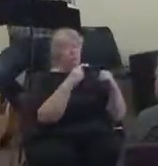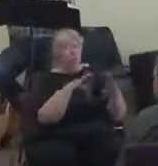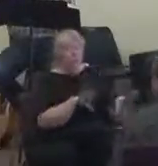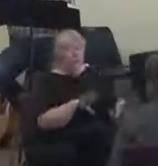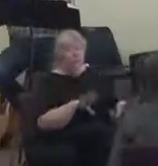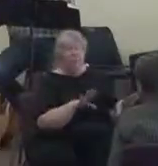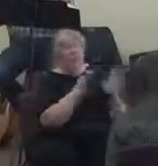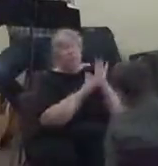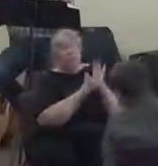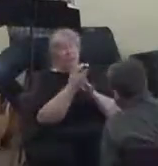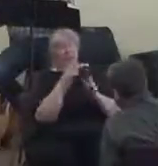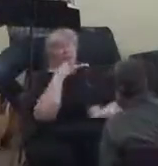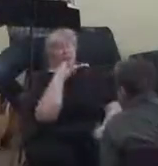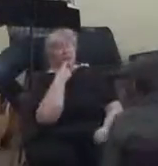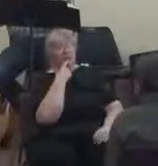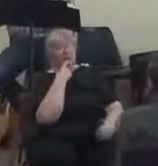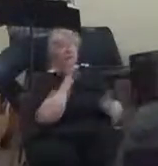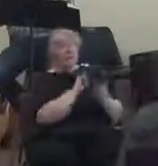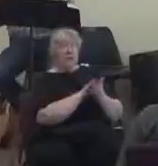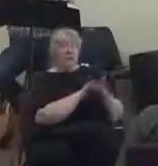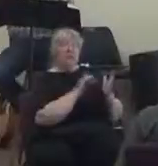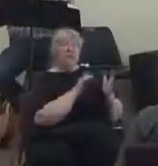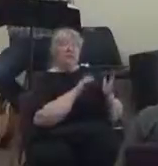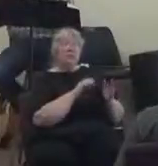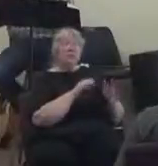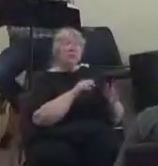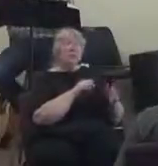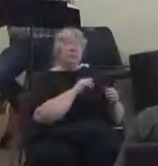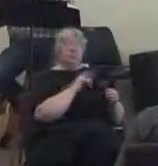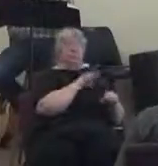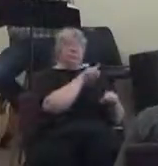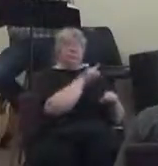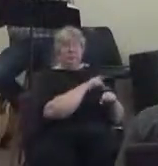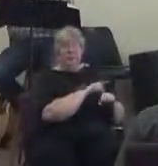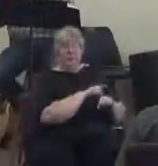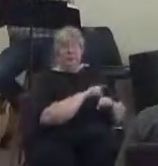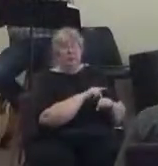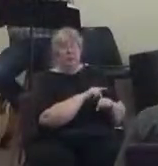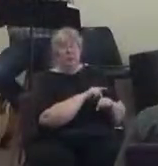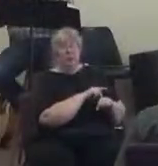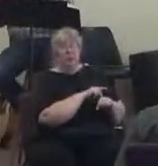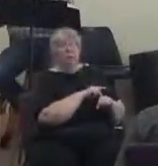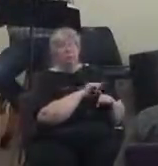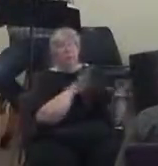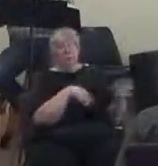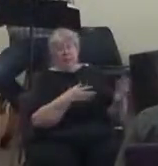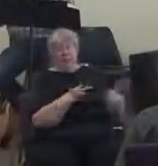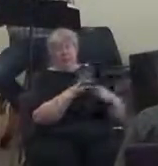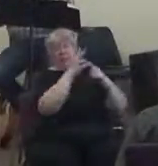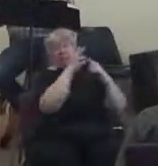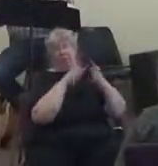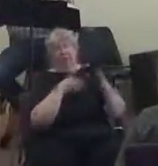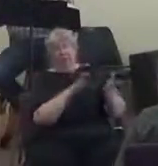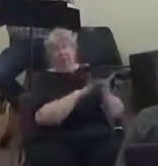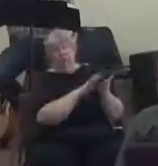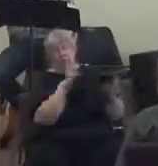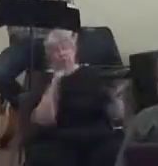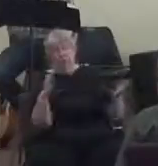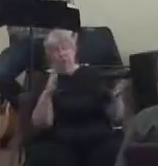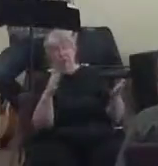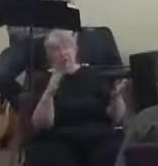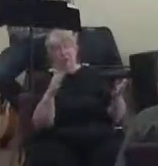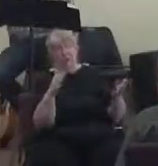Jesus said this to indicate the kind of death by which Peter would glorify God. And